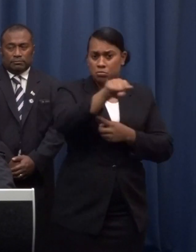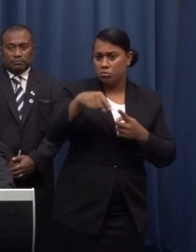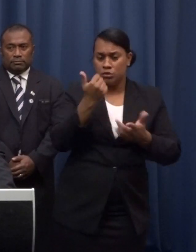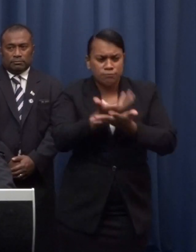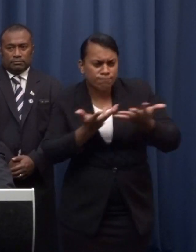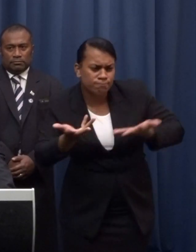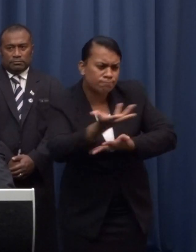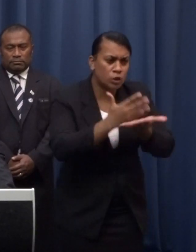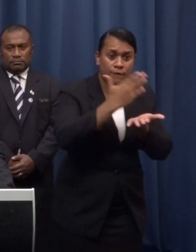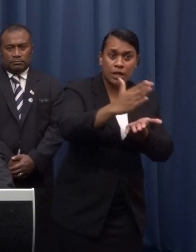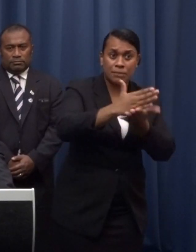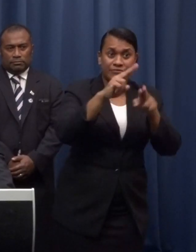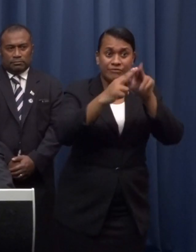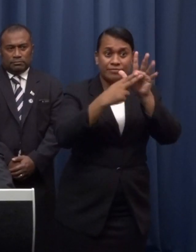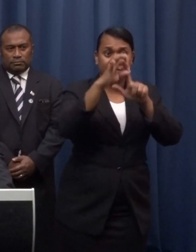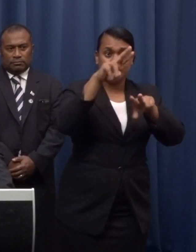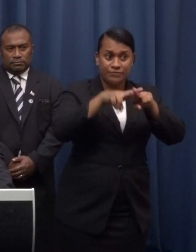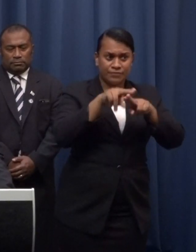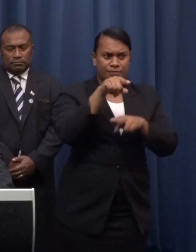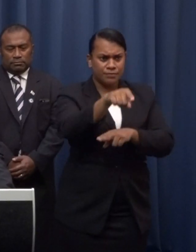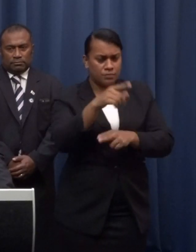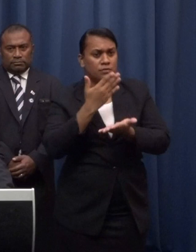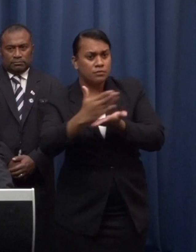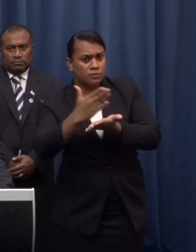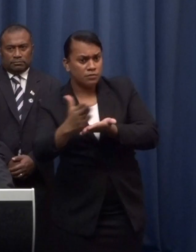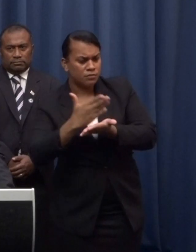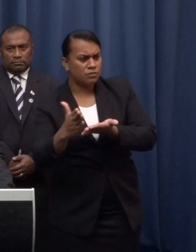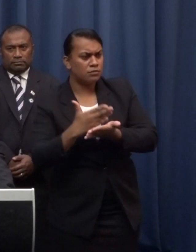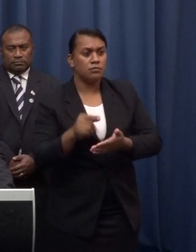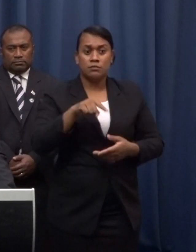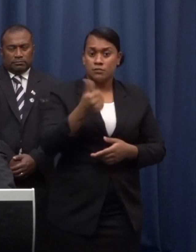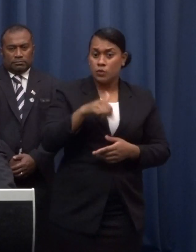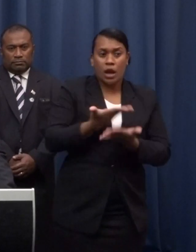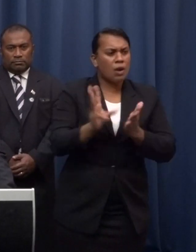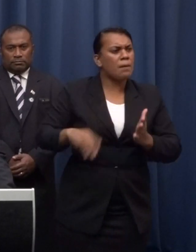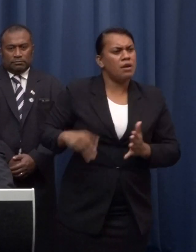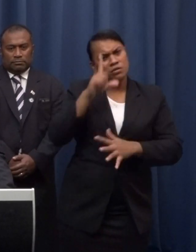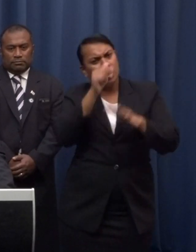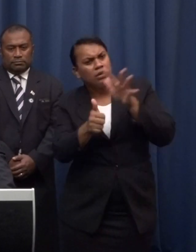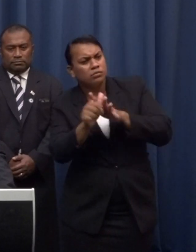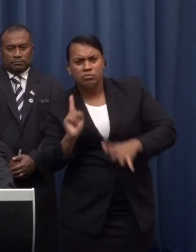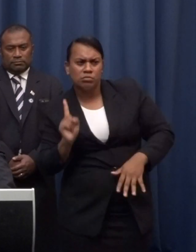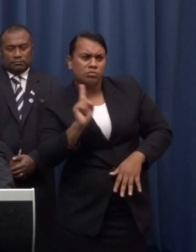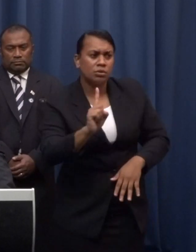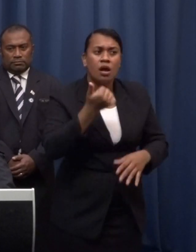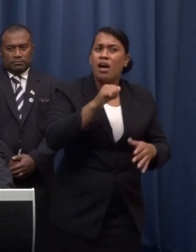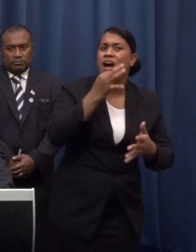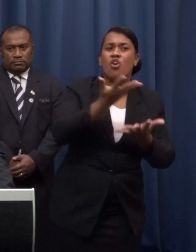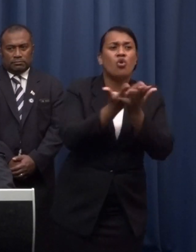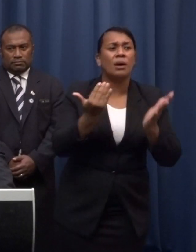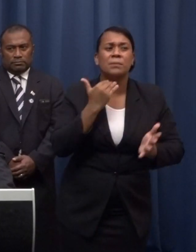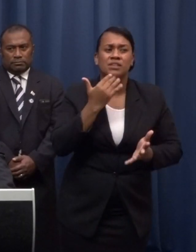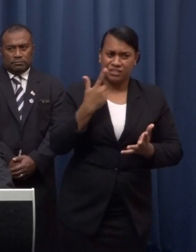Provident Fund in respect of how members can access funds and how much they can access. This is work in progress,